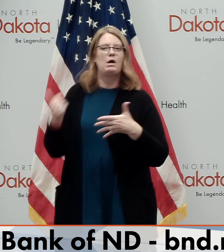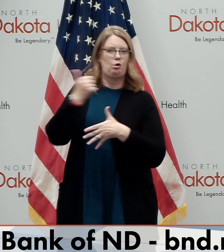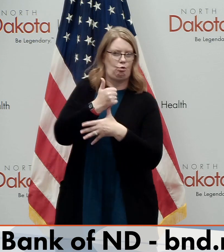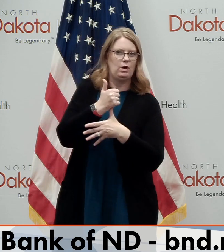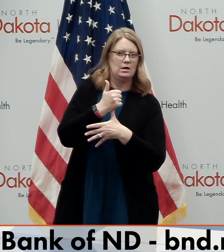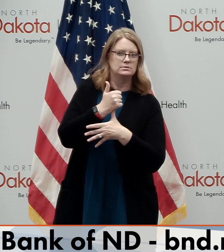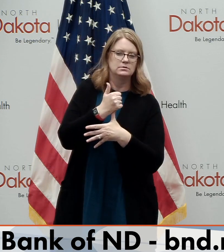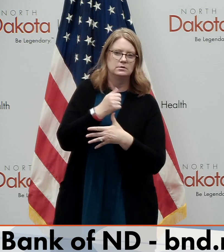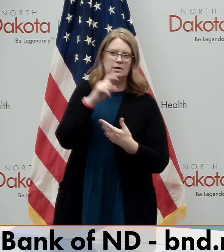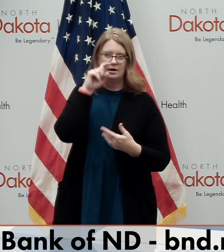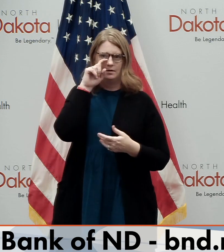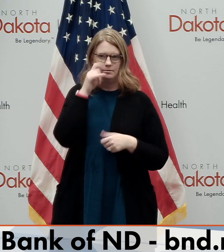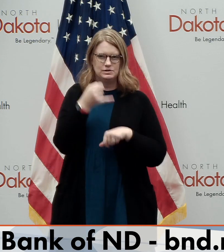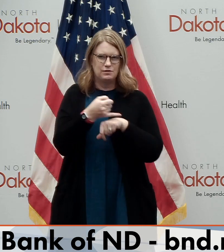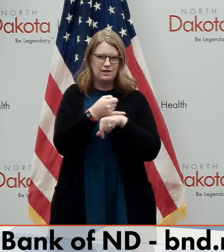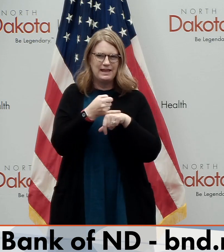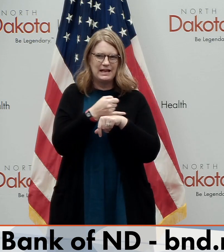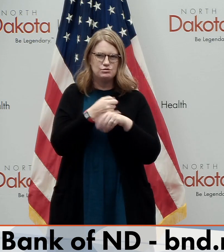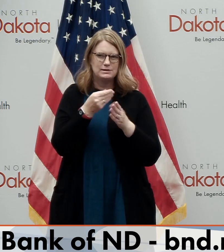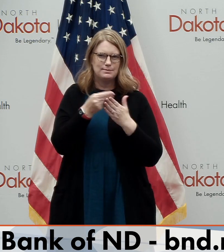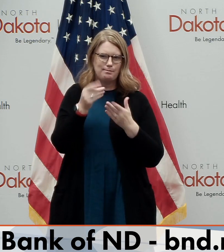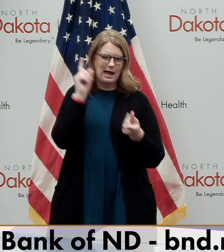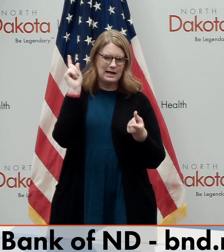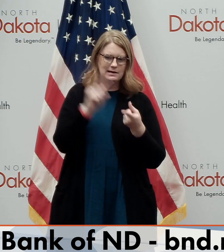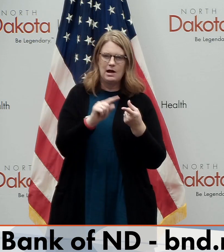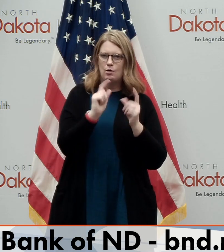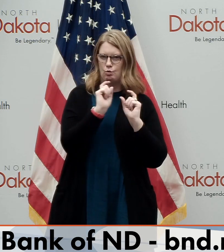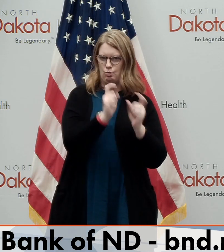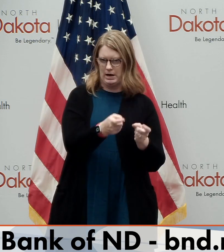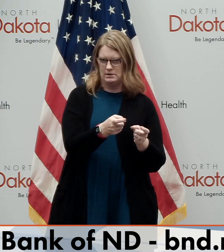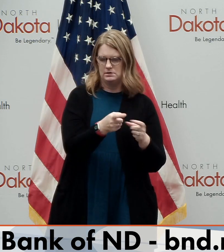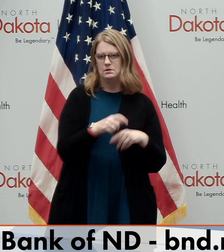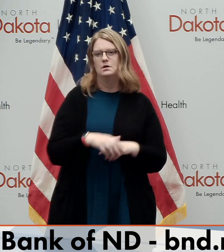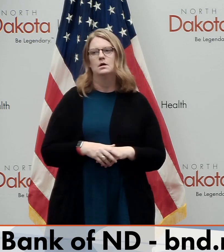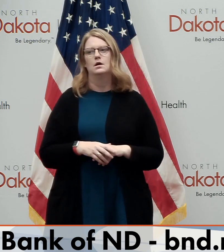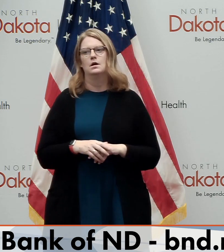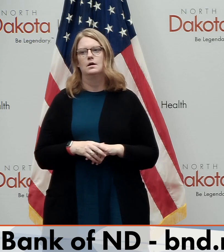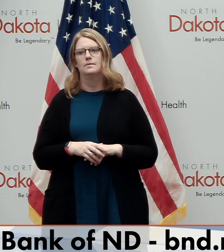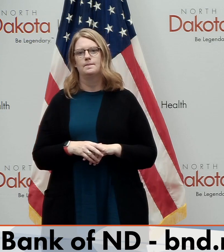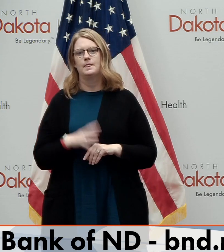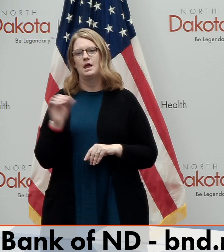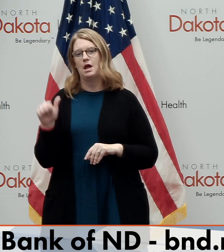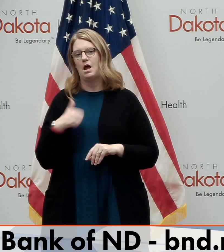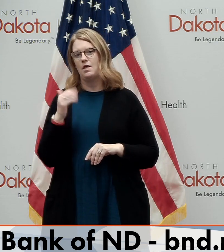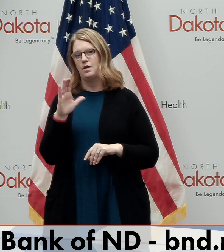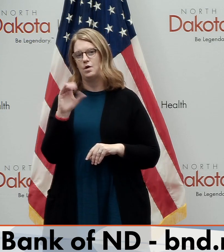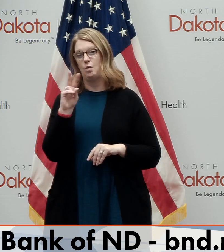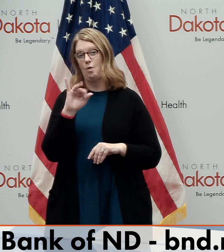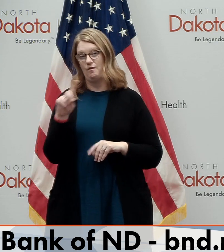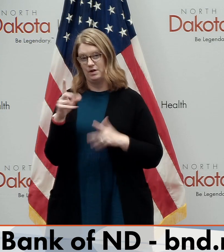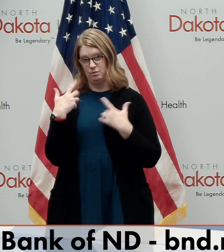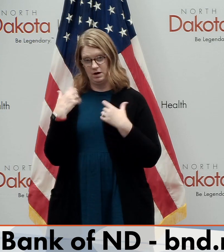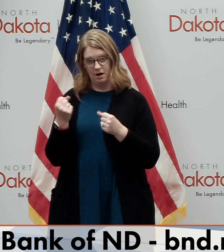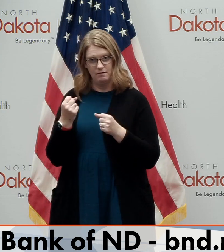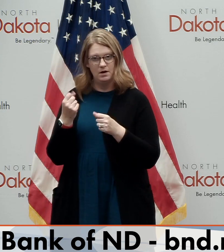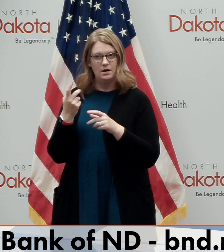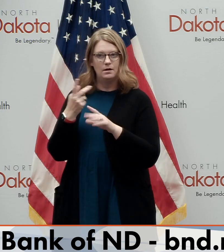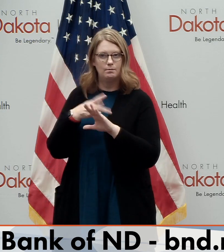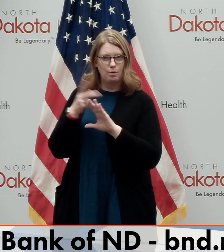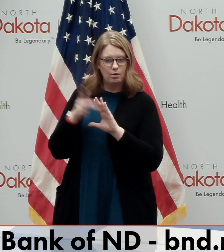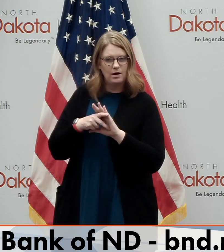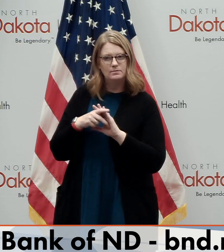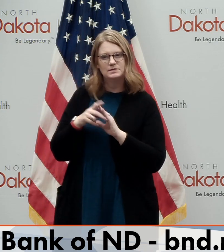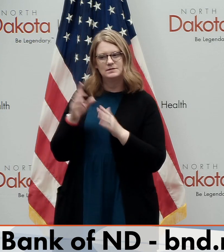for these interest buy-down grants. In addition to that, other COVID recovery programs, the Small Employer Loan